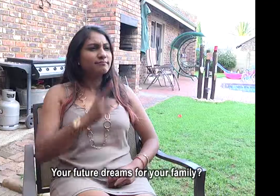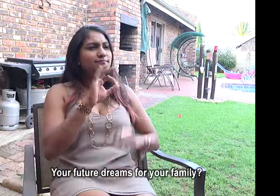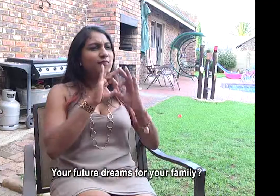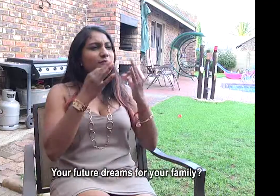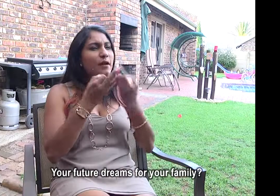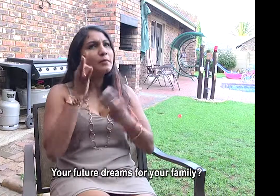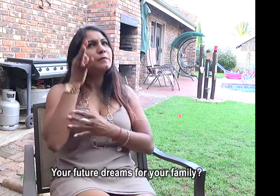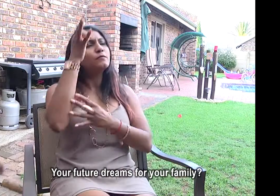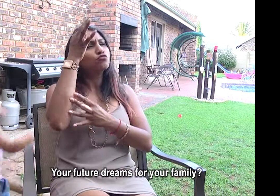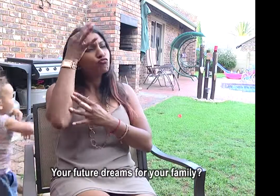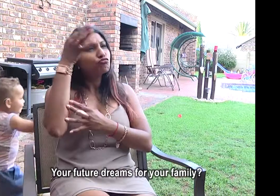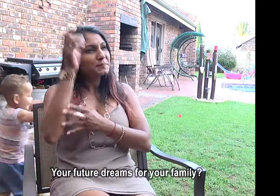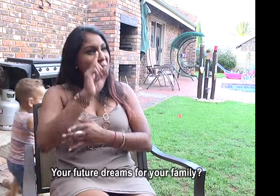Your future dreams for your family?